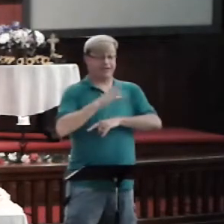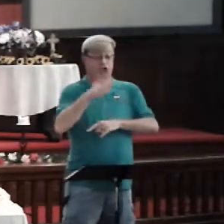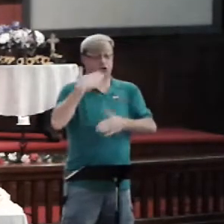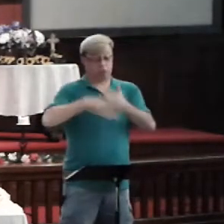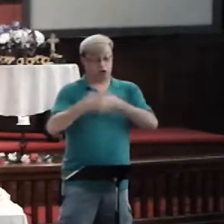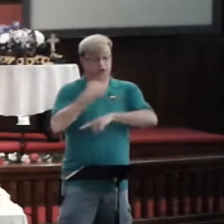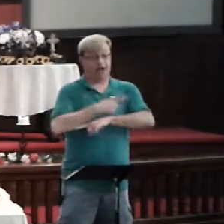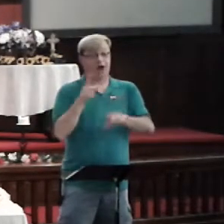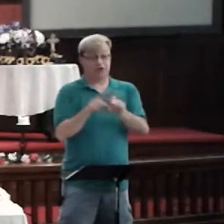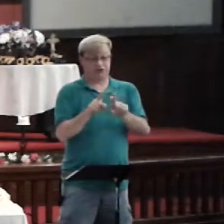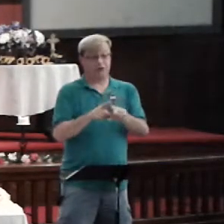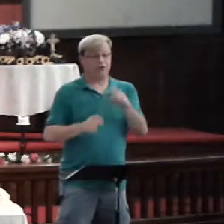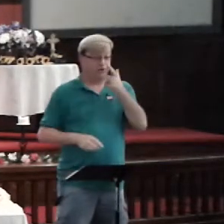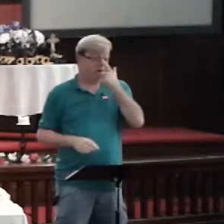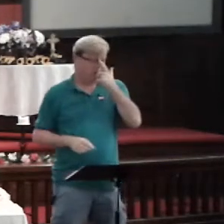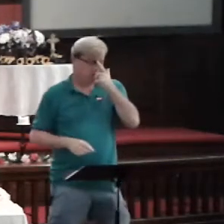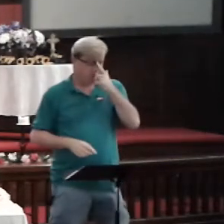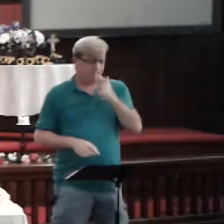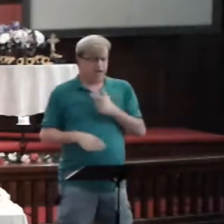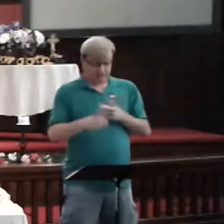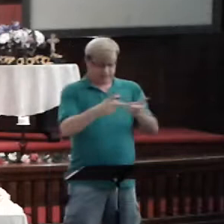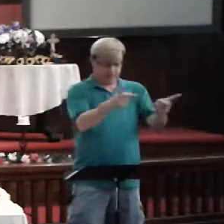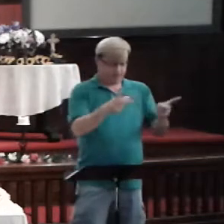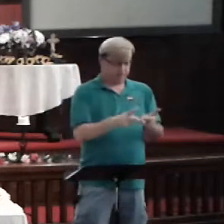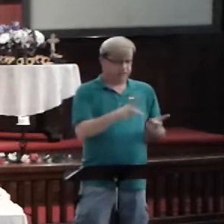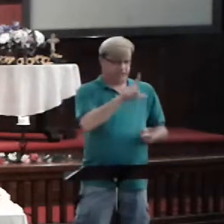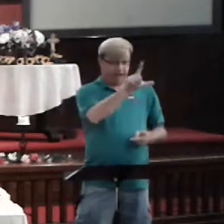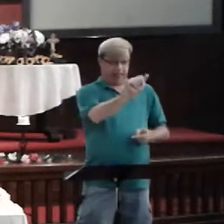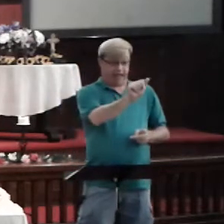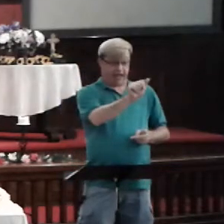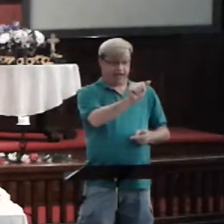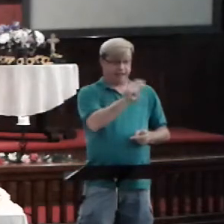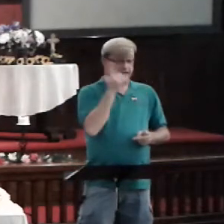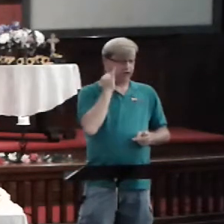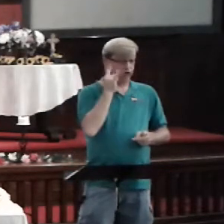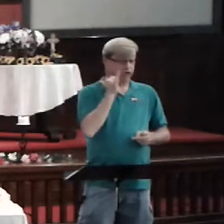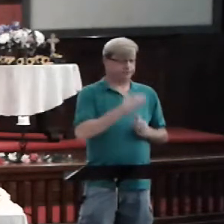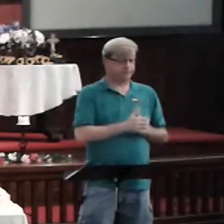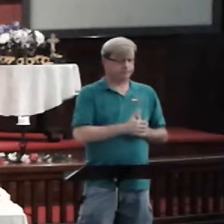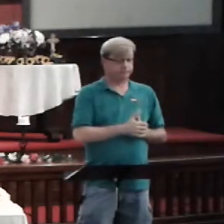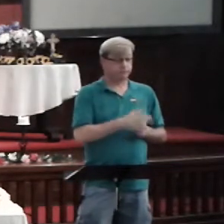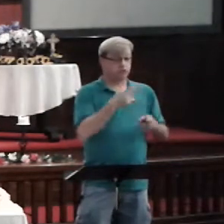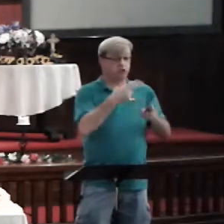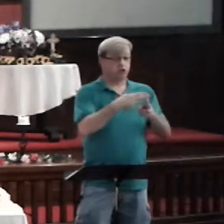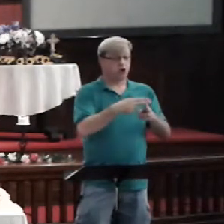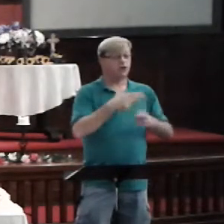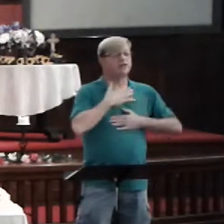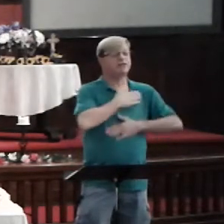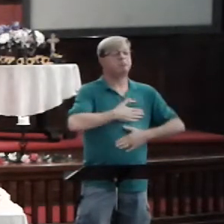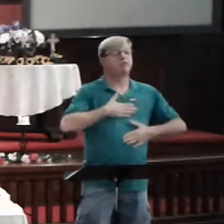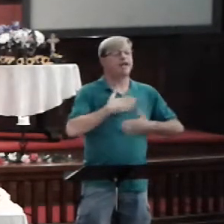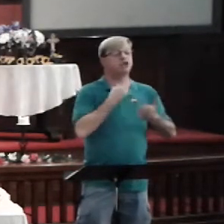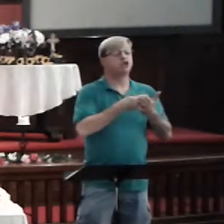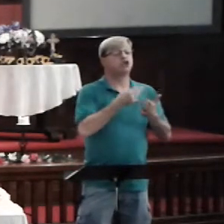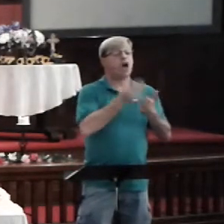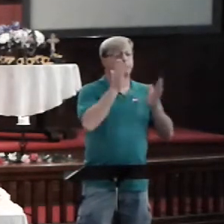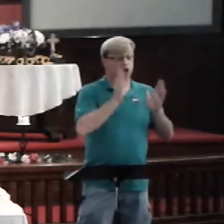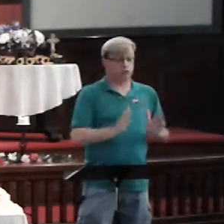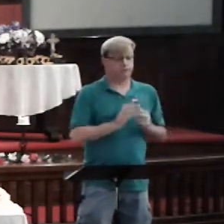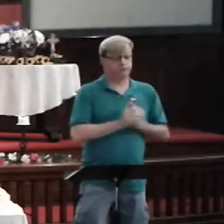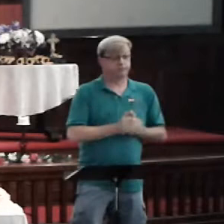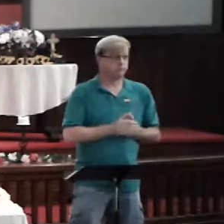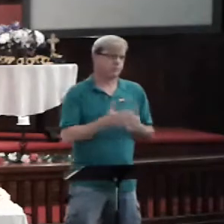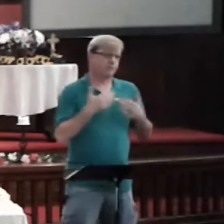also. There's a place in L.A. that's called the Pleasure Shop. And it